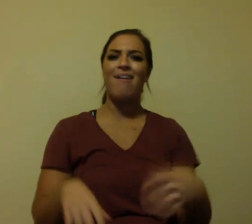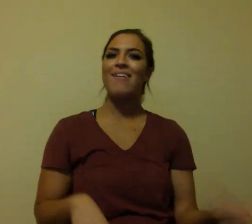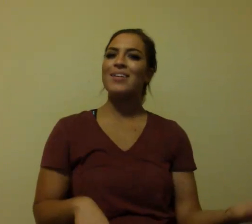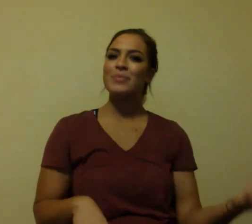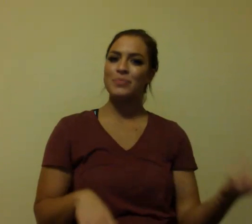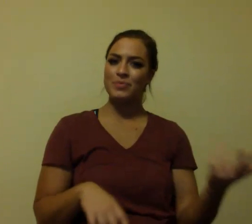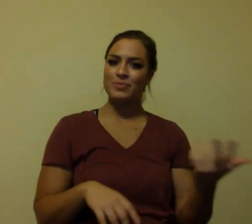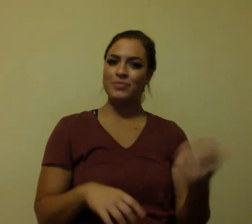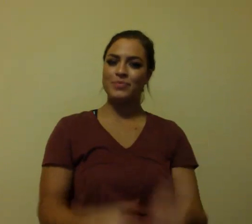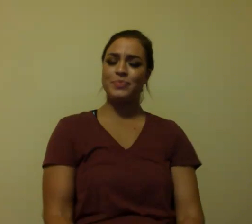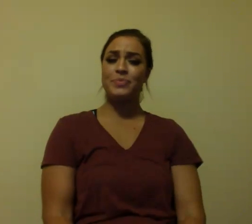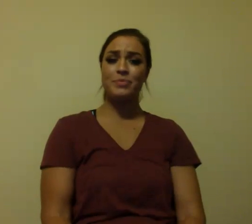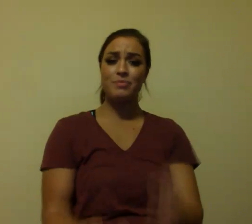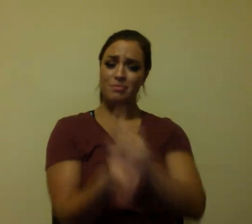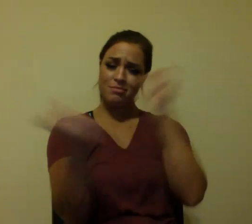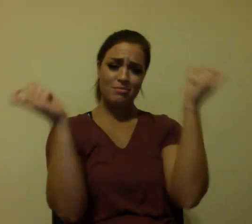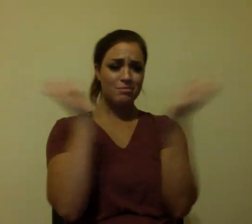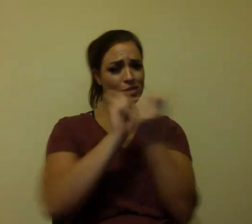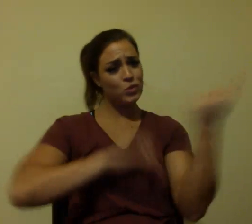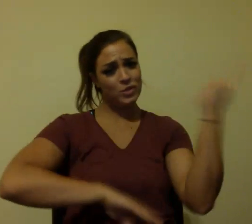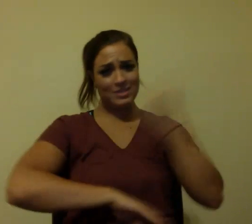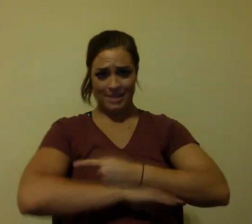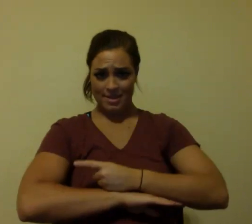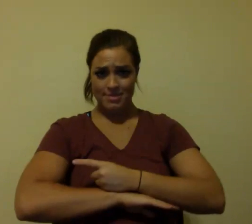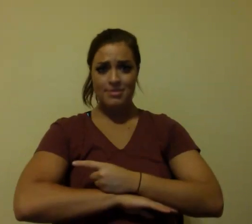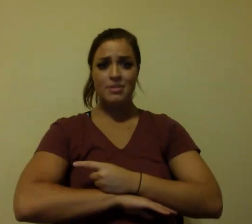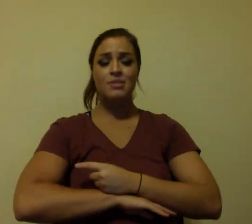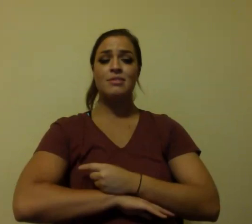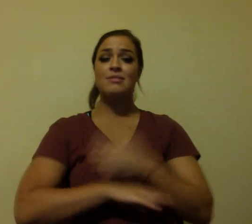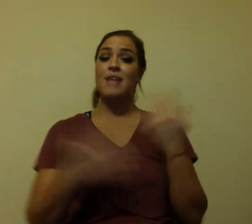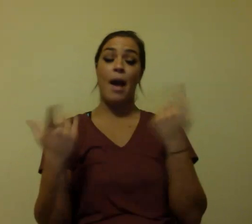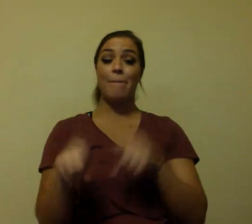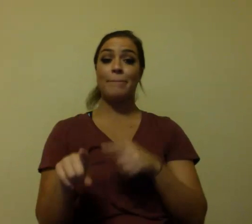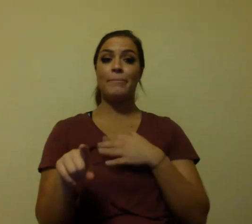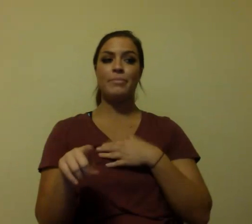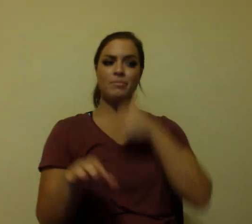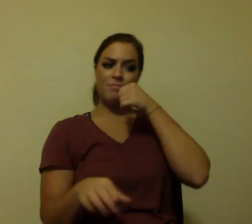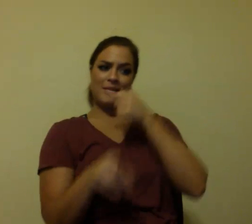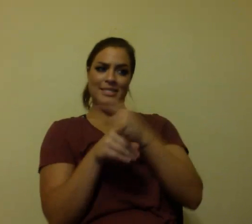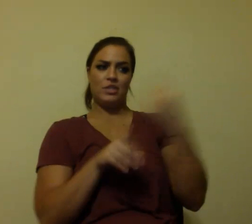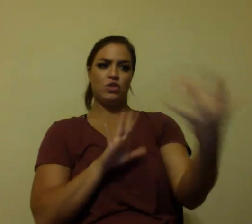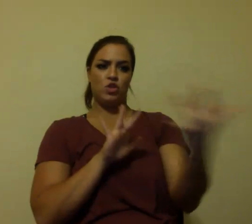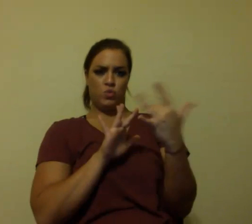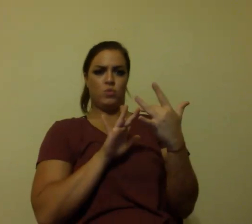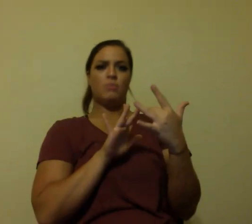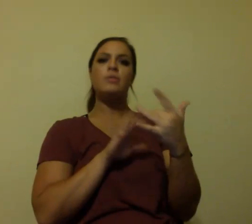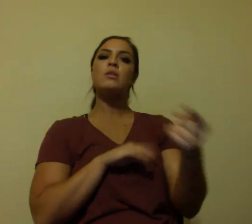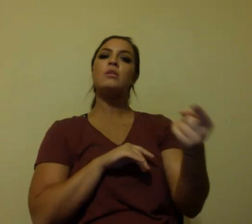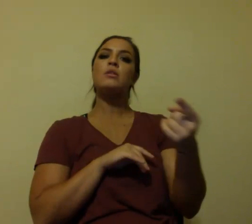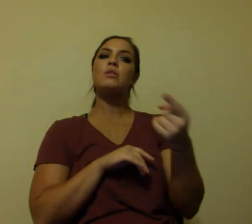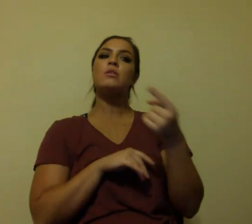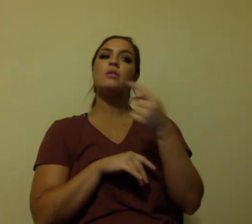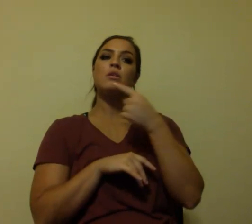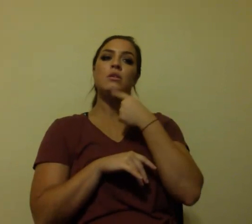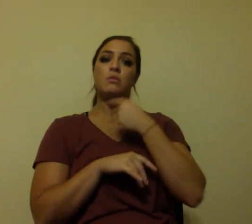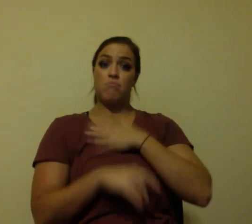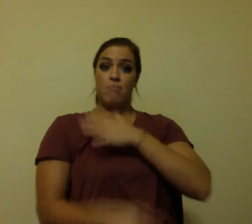That all changed for me one day when I got a phone call from my sister. She said that our mother was found